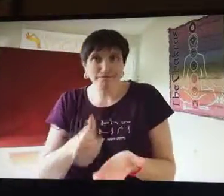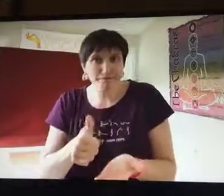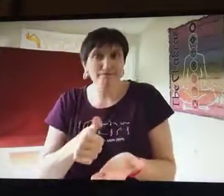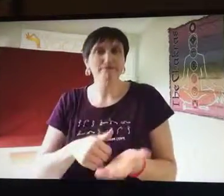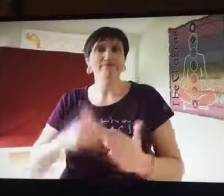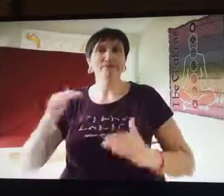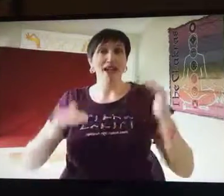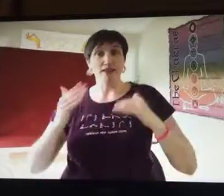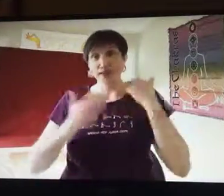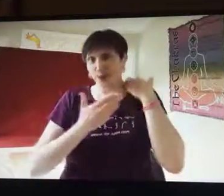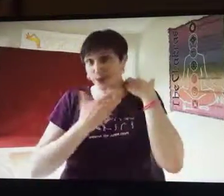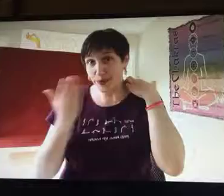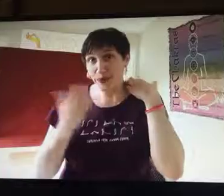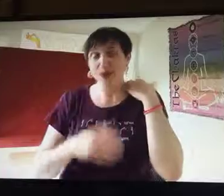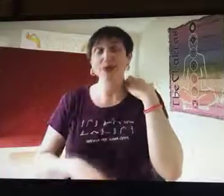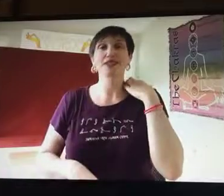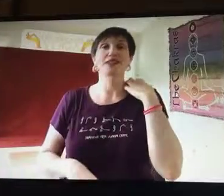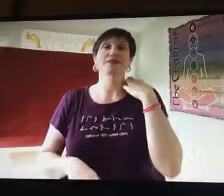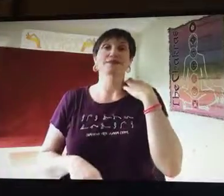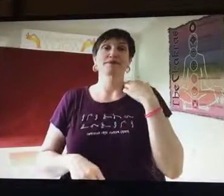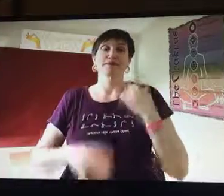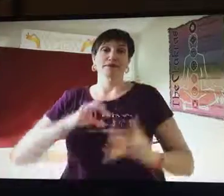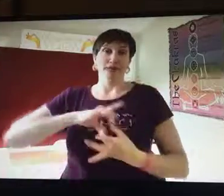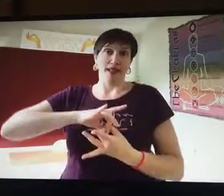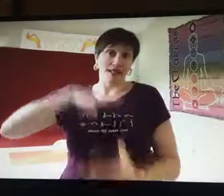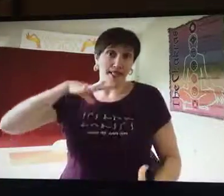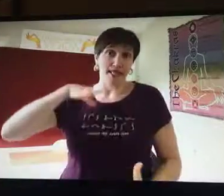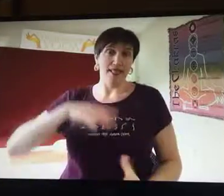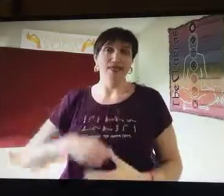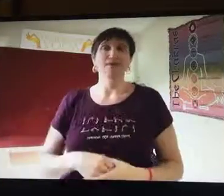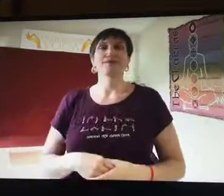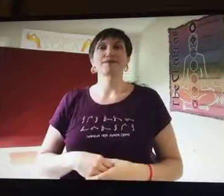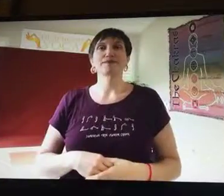separated. They don't have good balance. They're disconnected.